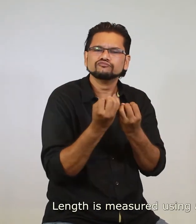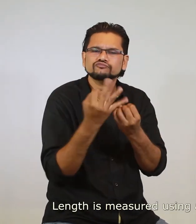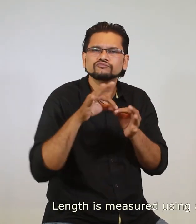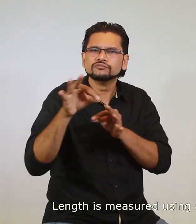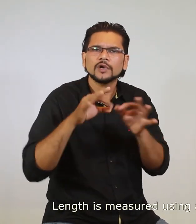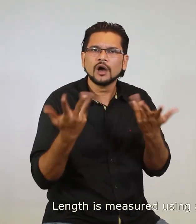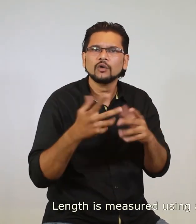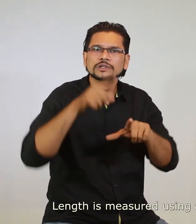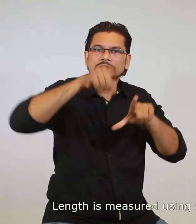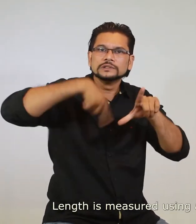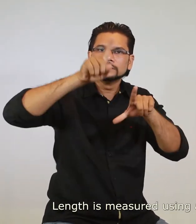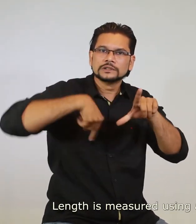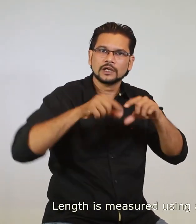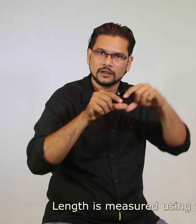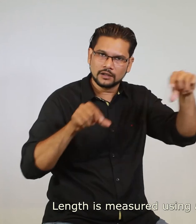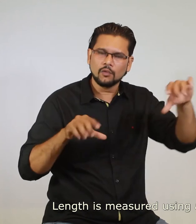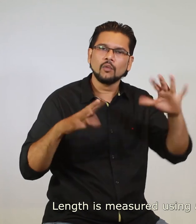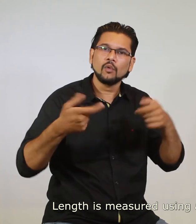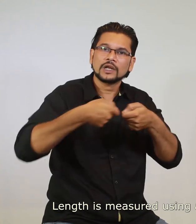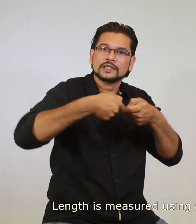Length is measured using a ruler or a tape.